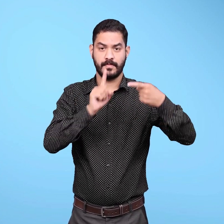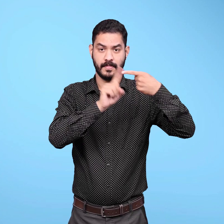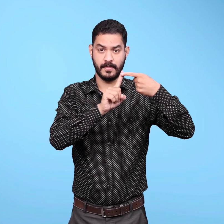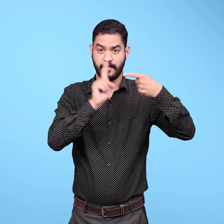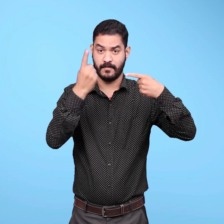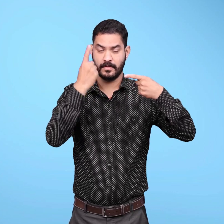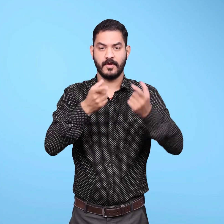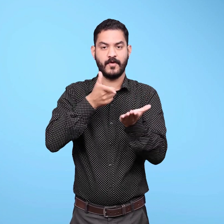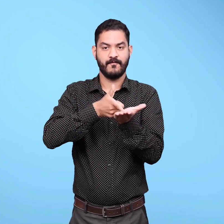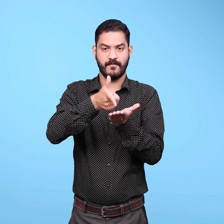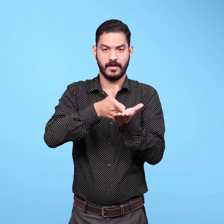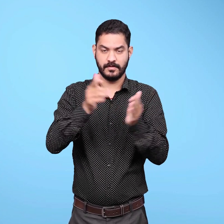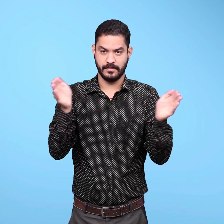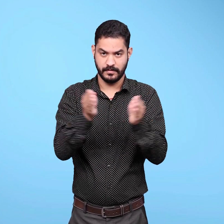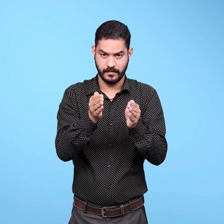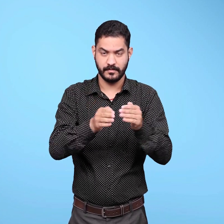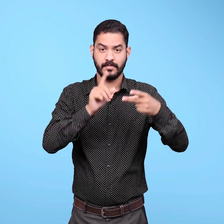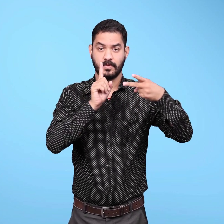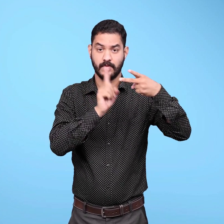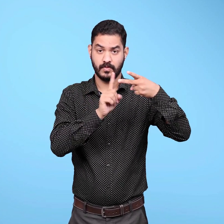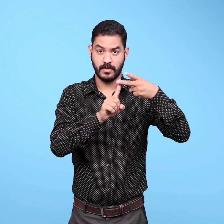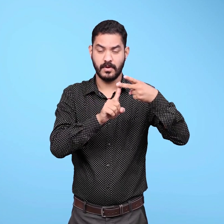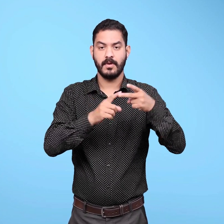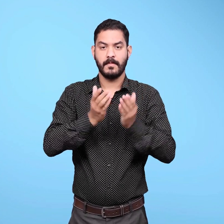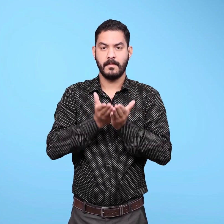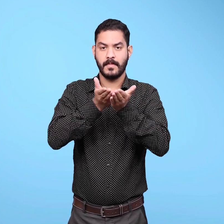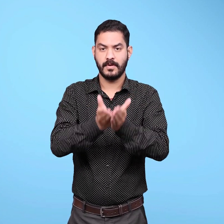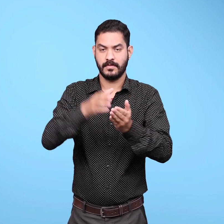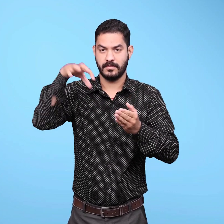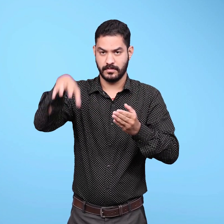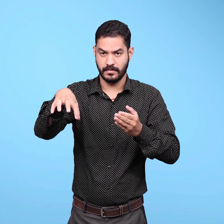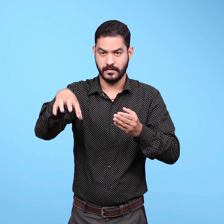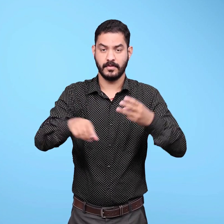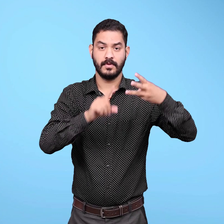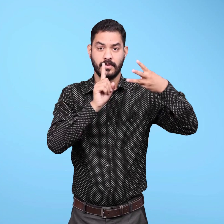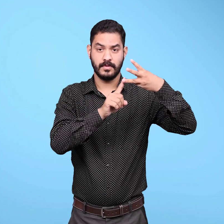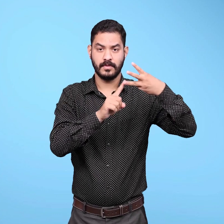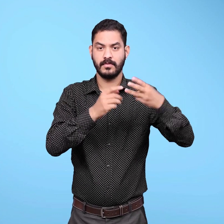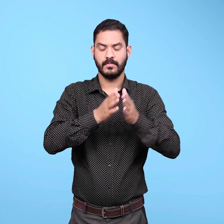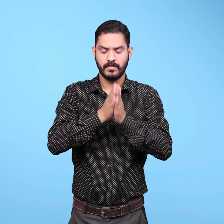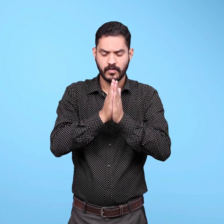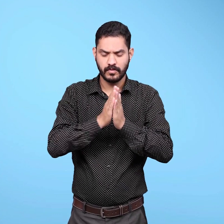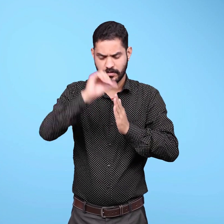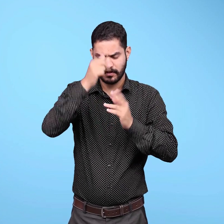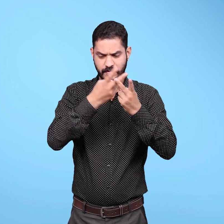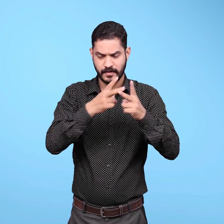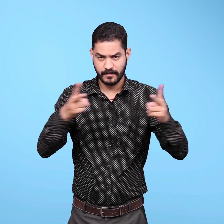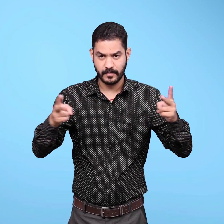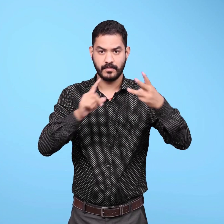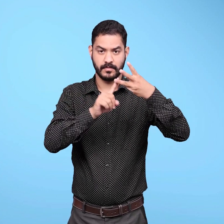1. Village, 2. Port, 3. Religious center,